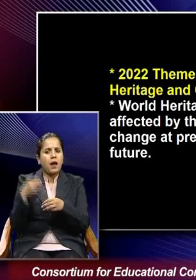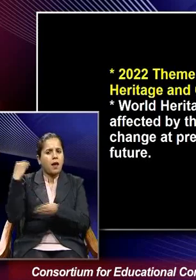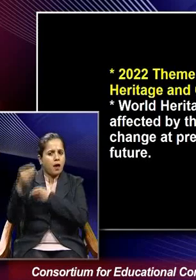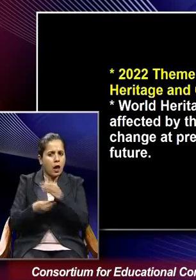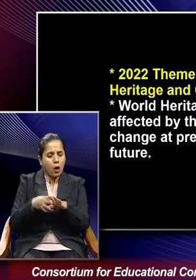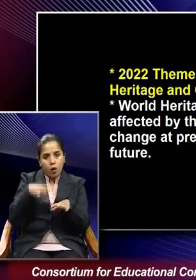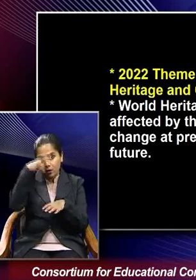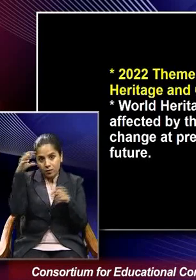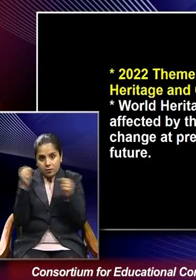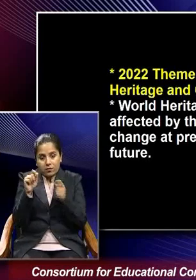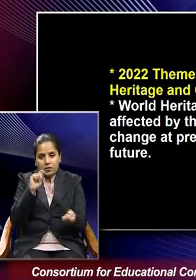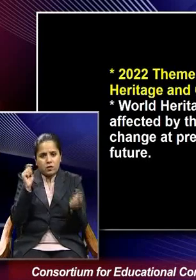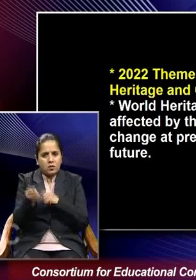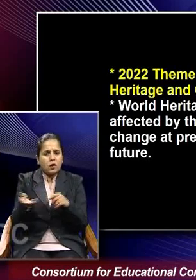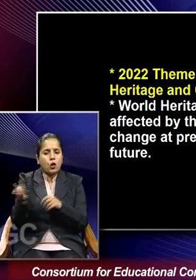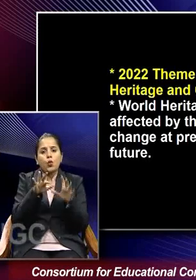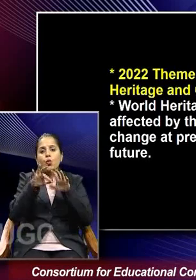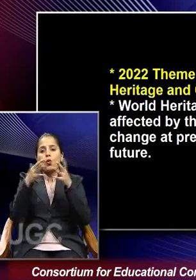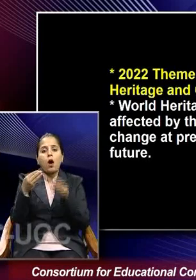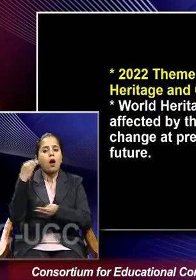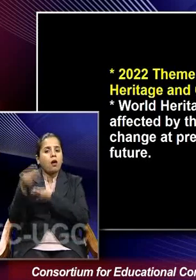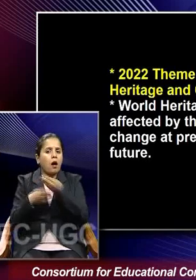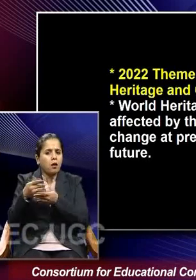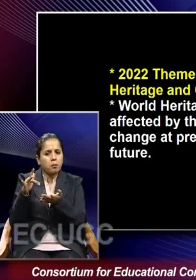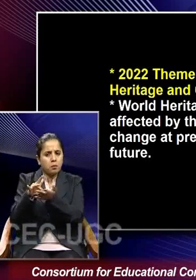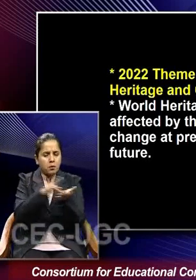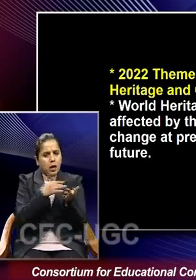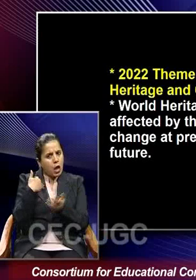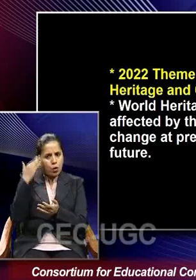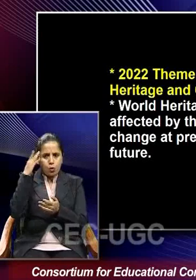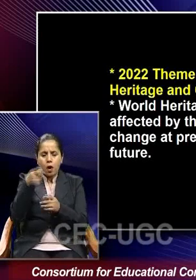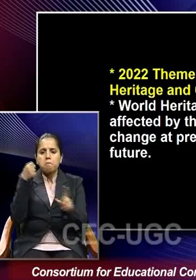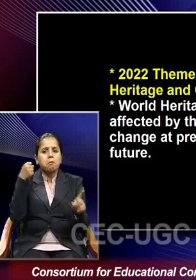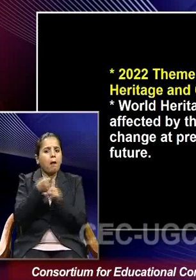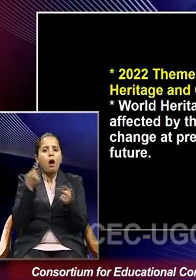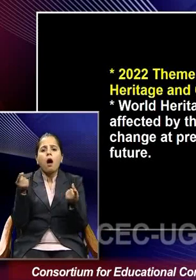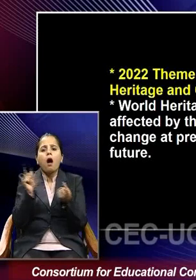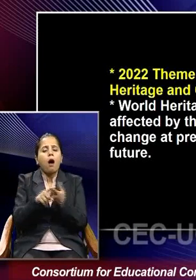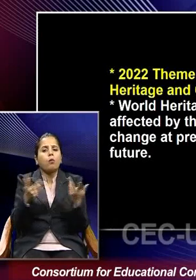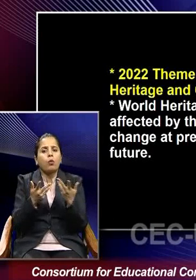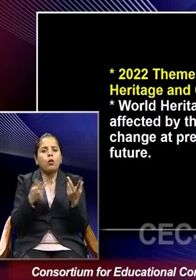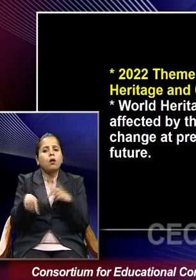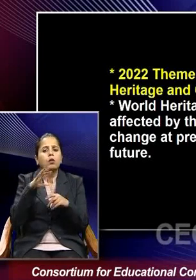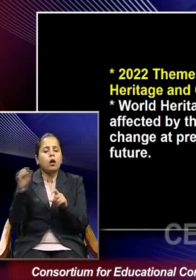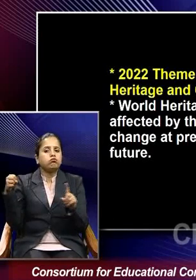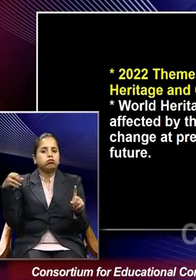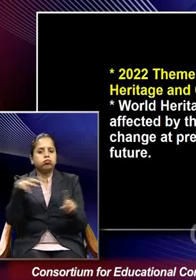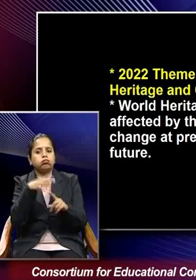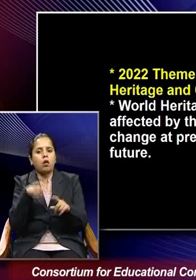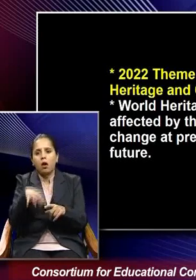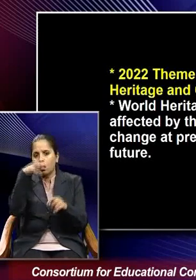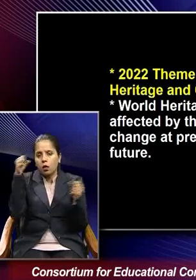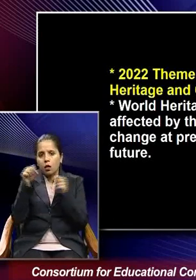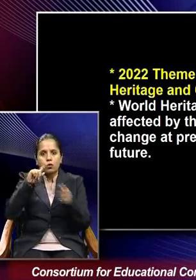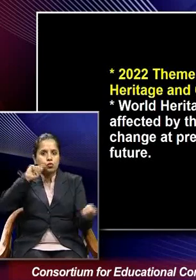Climate. World heritage properties, as we all know, they are impacted by and affected by climate change